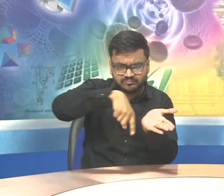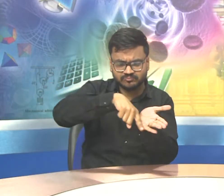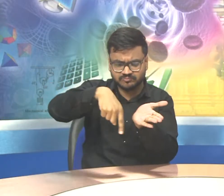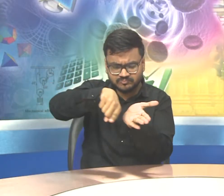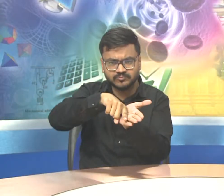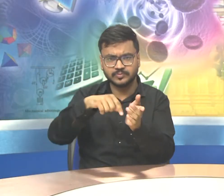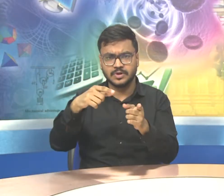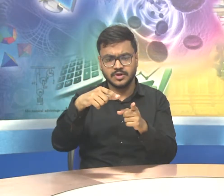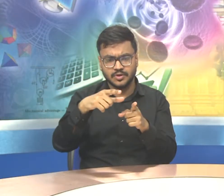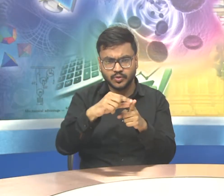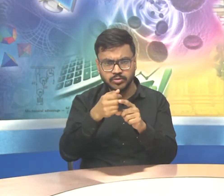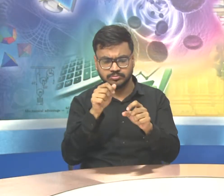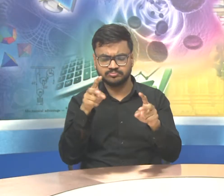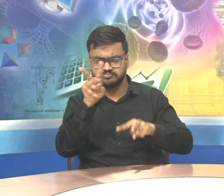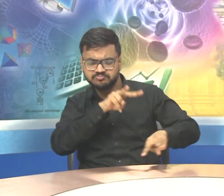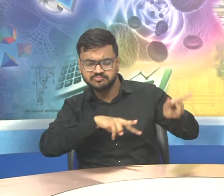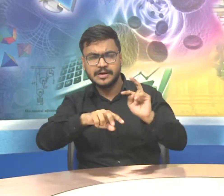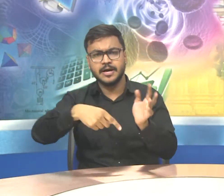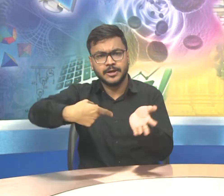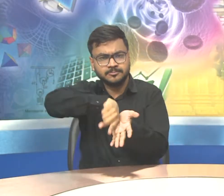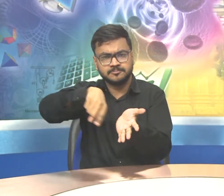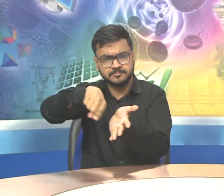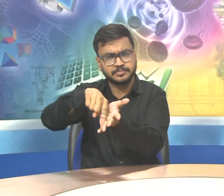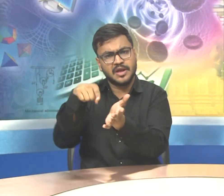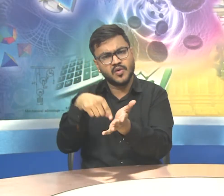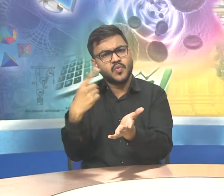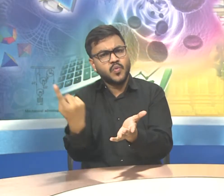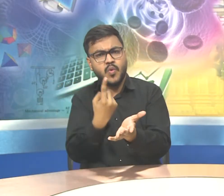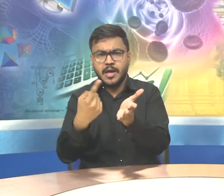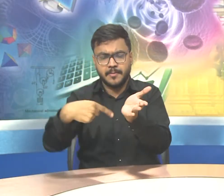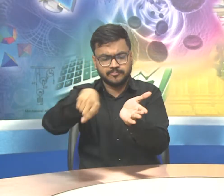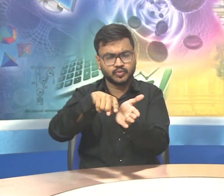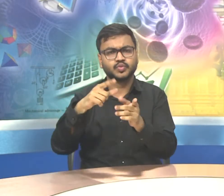is the nominal head of the state.